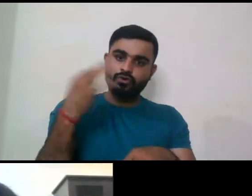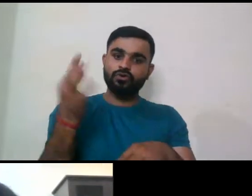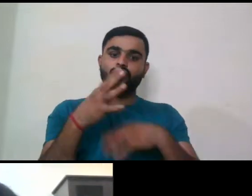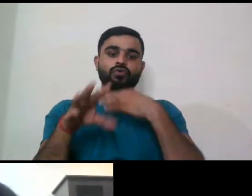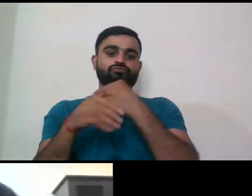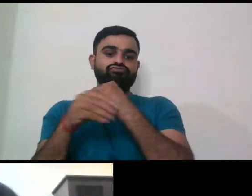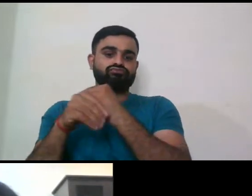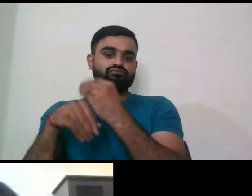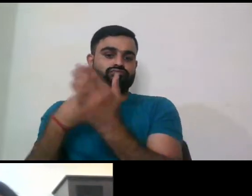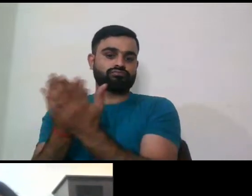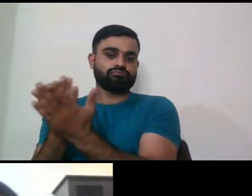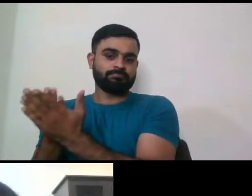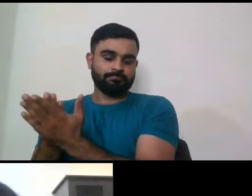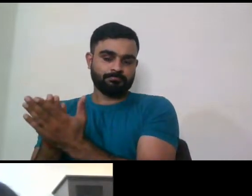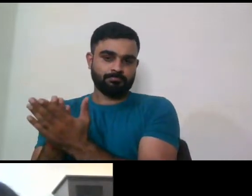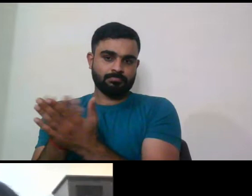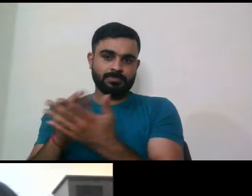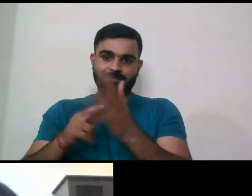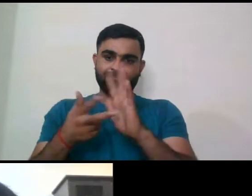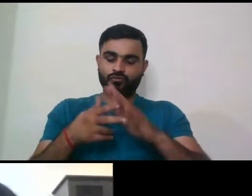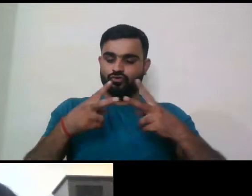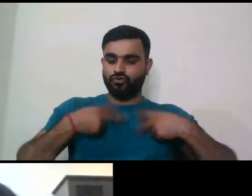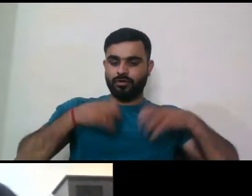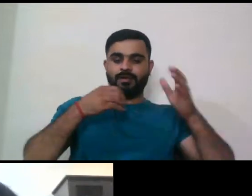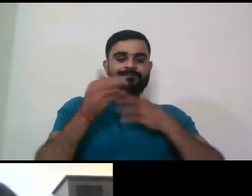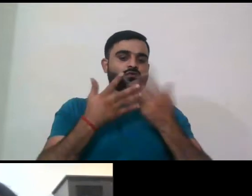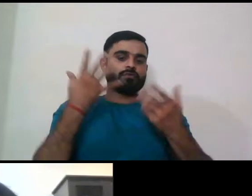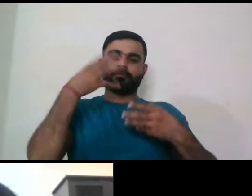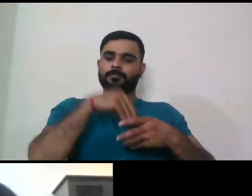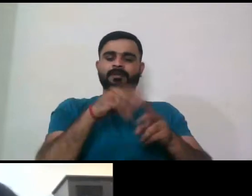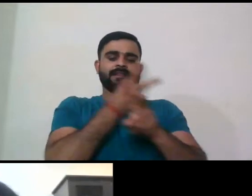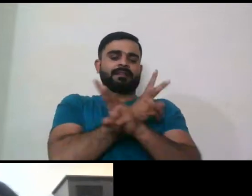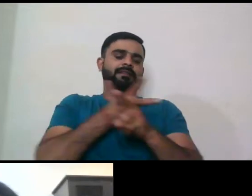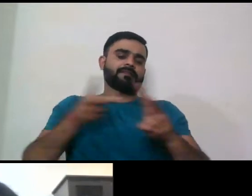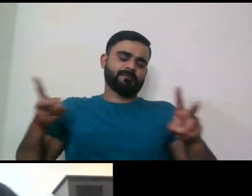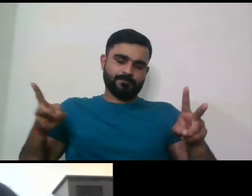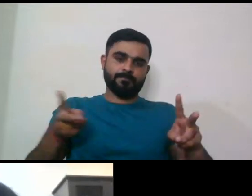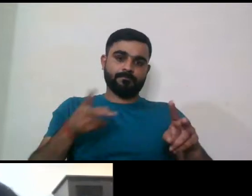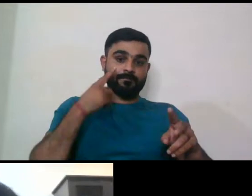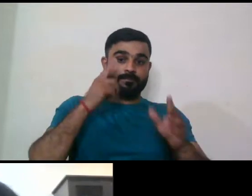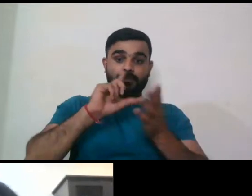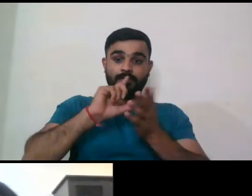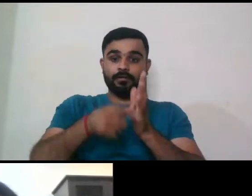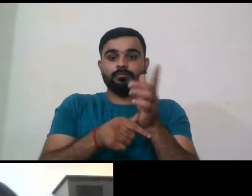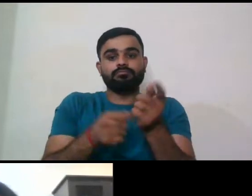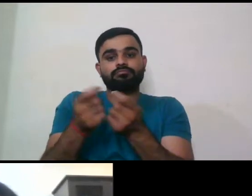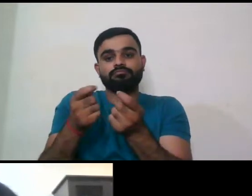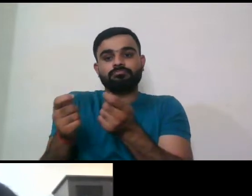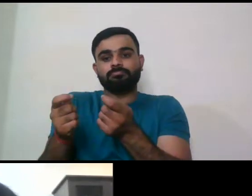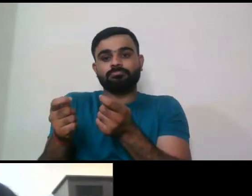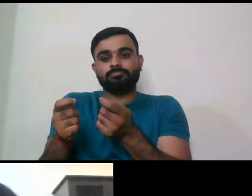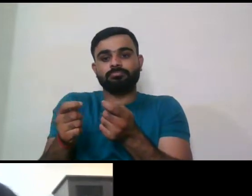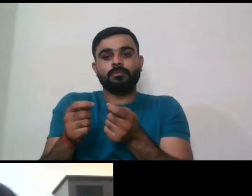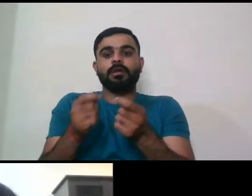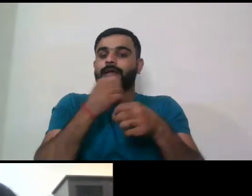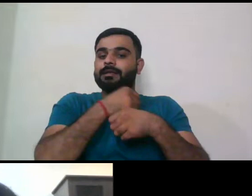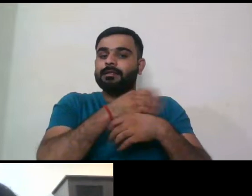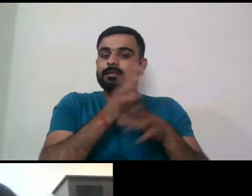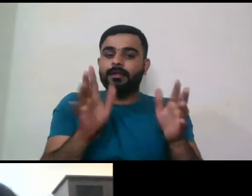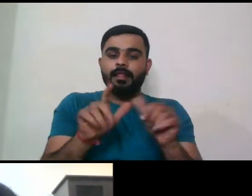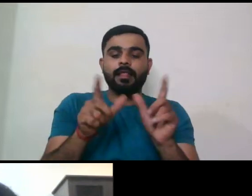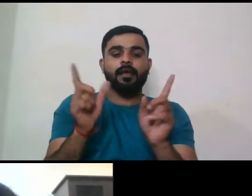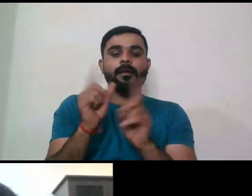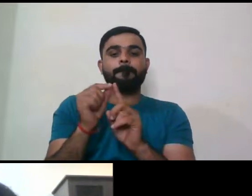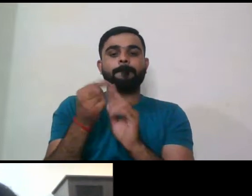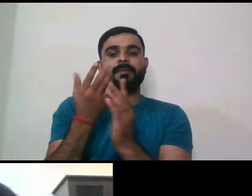that are coming in with respect to constitution matters, etc., etc. So just to de-link the general appellate functioning of